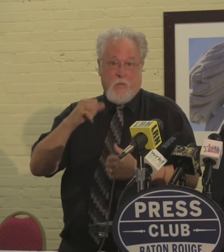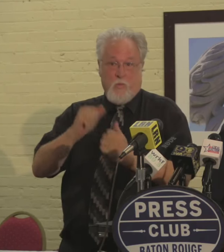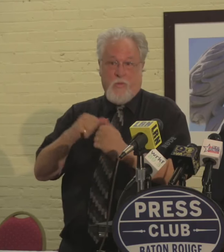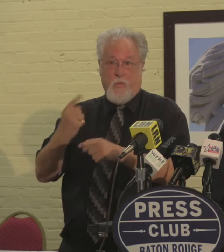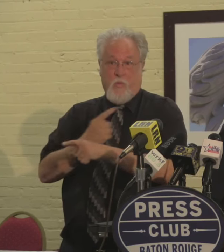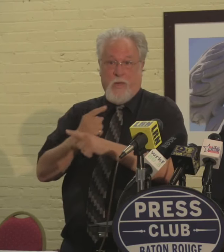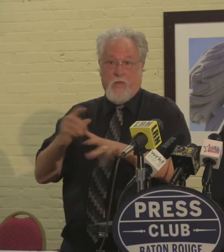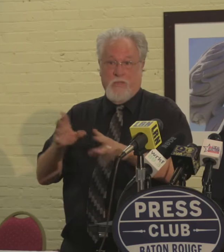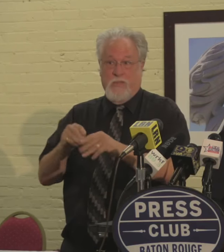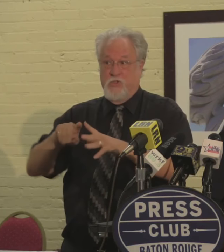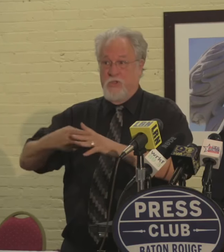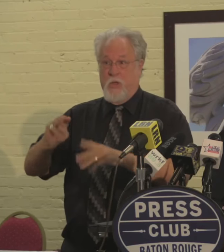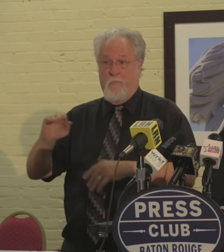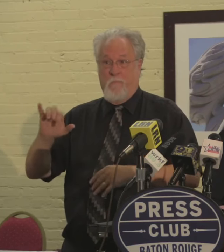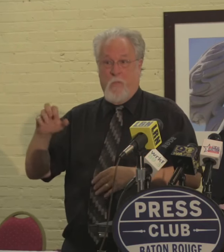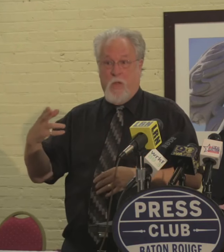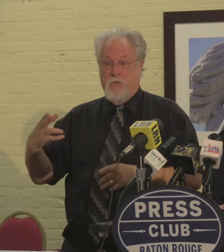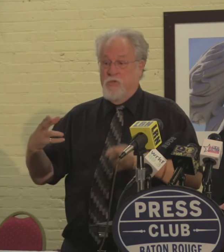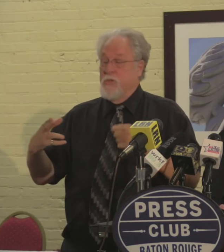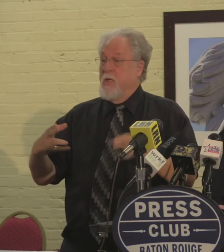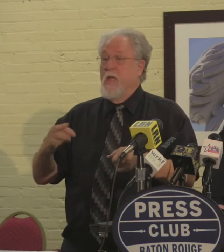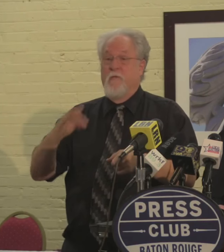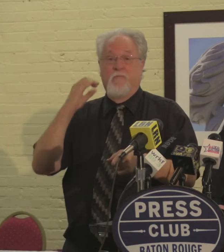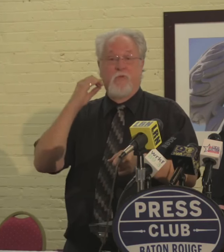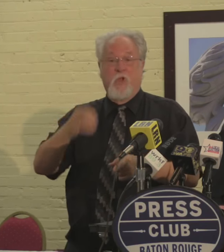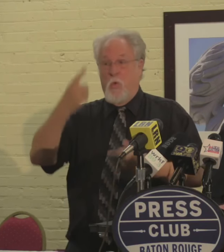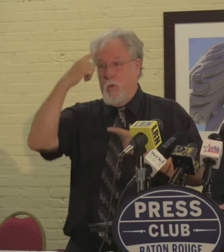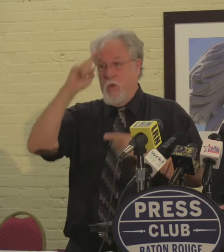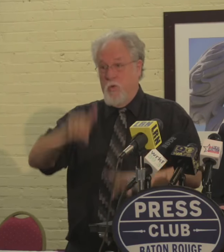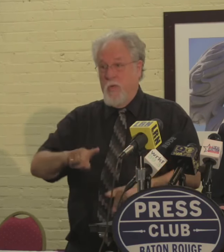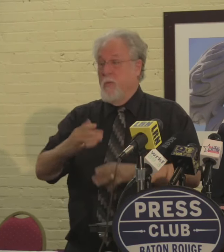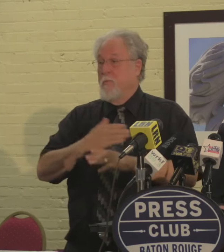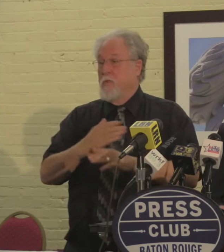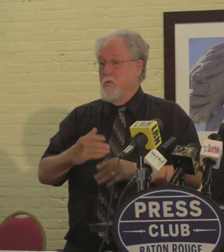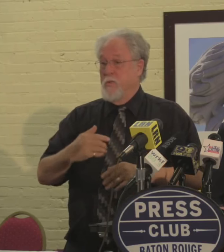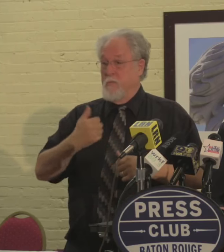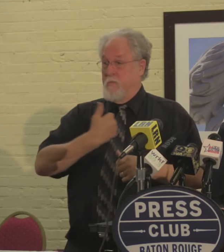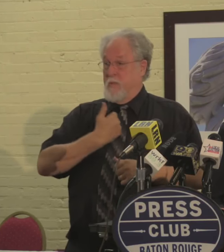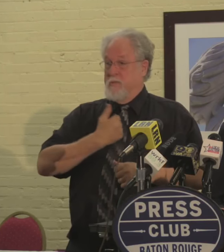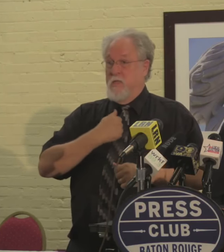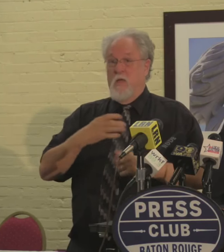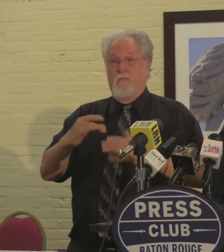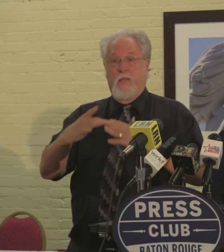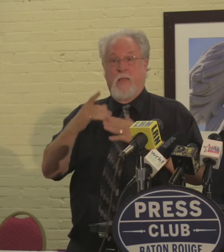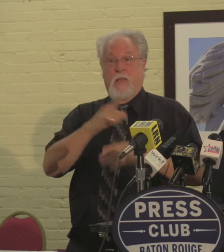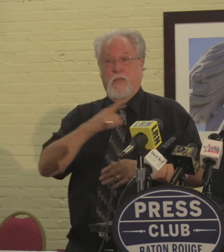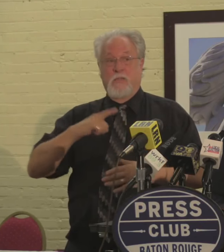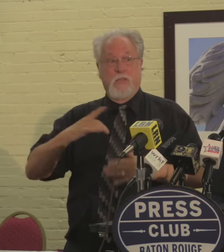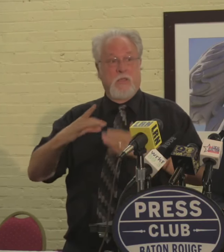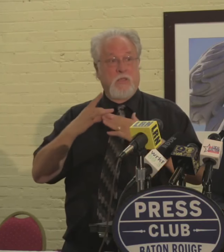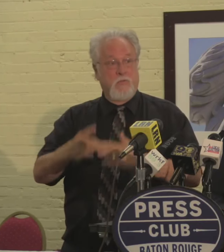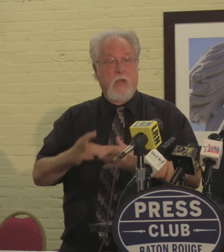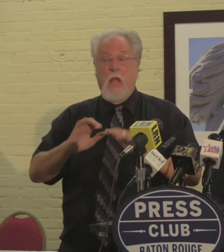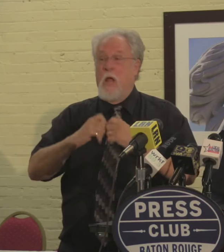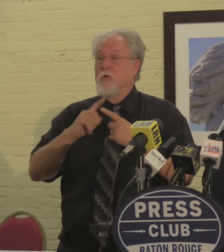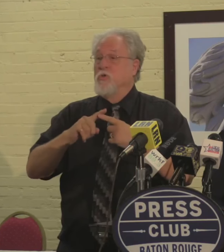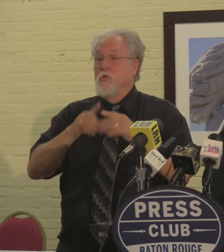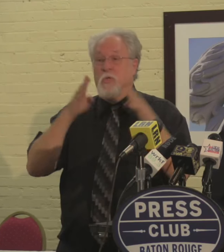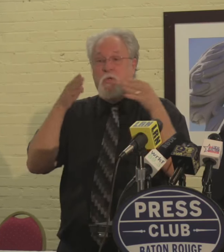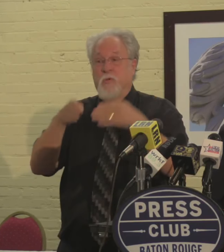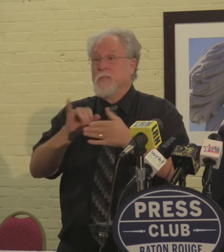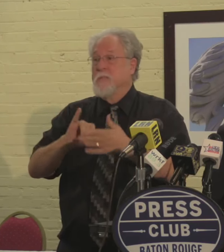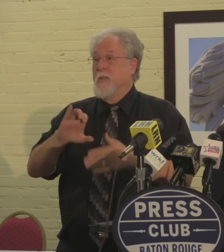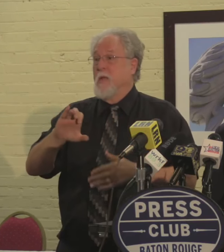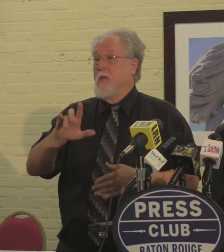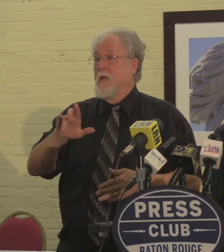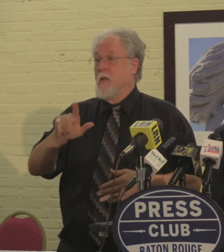March, absent some agreement in principle between myself and legislative leadership as to how we would address the fiscal